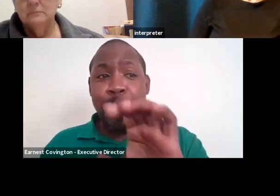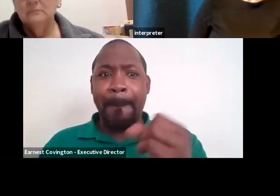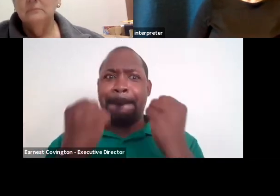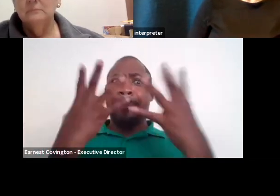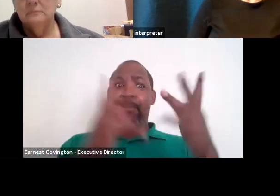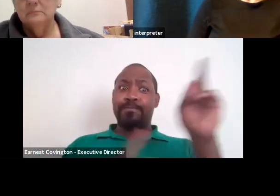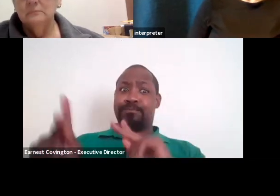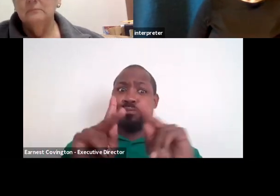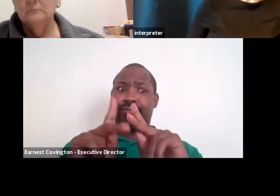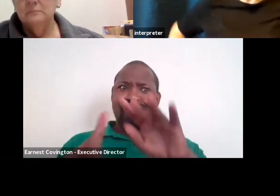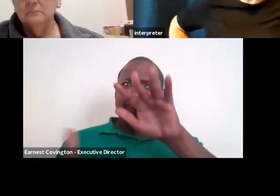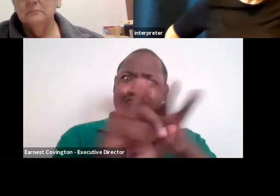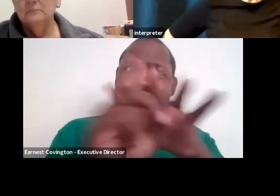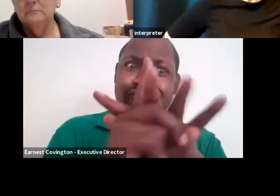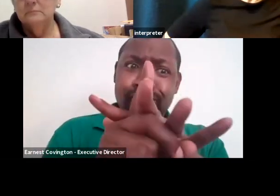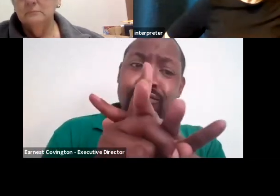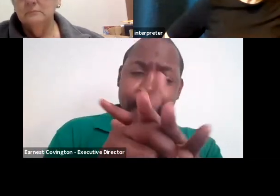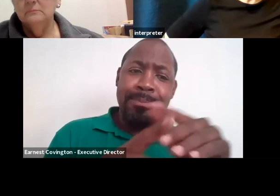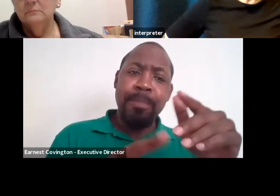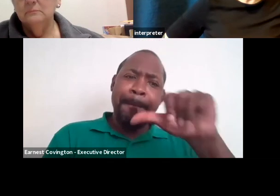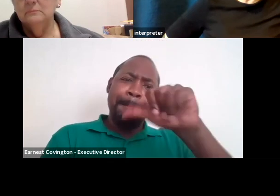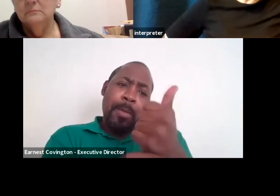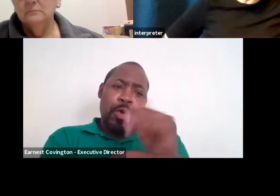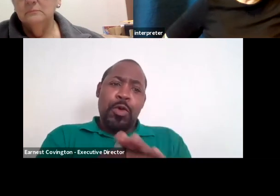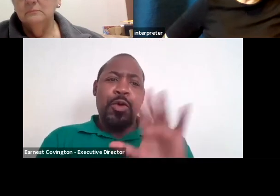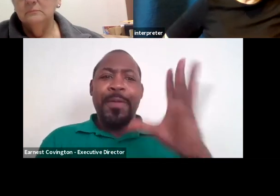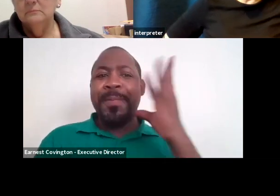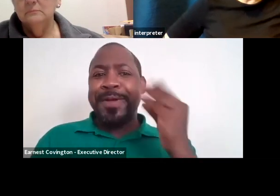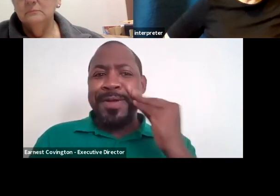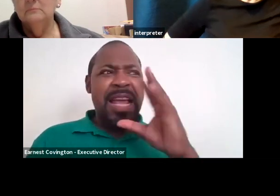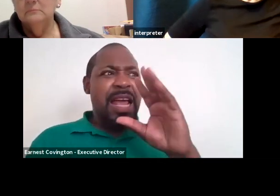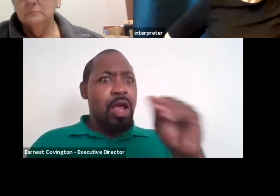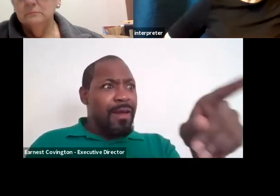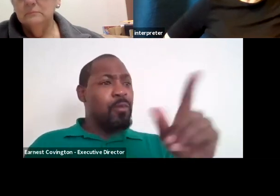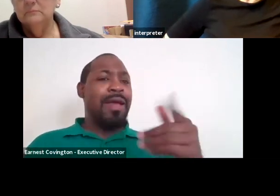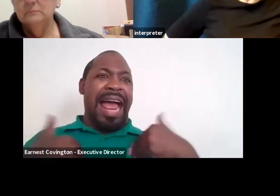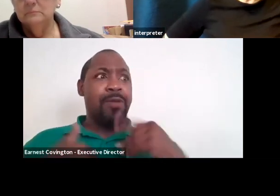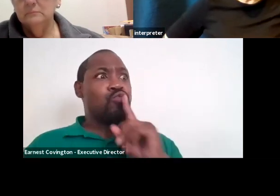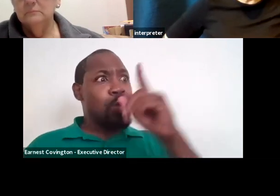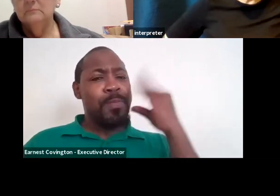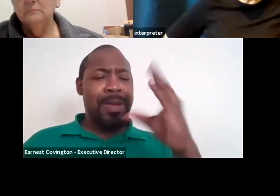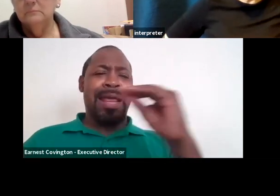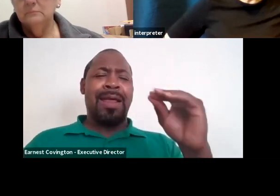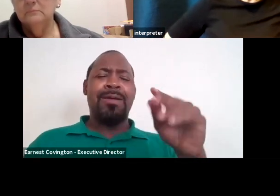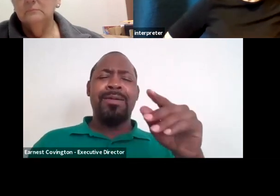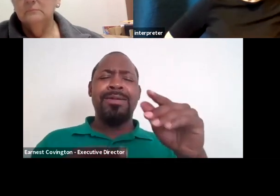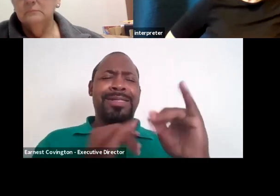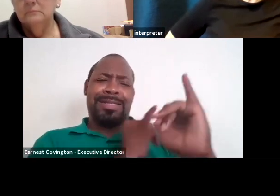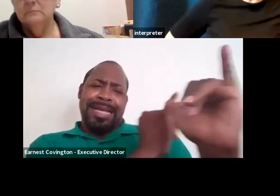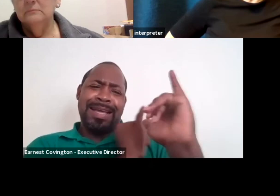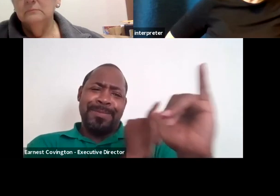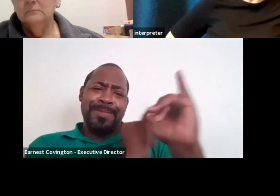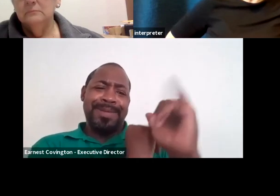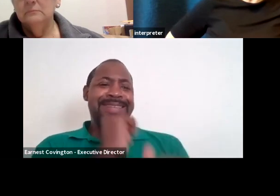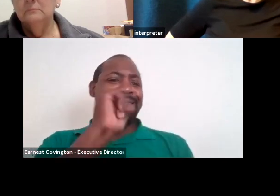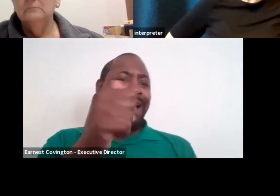if the commission hosted, maybe we could get people to show up based on their experience,